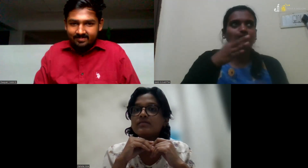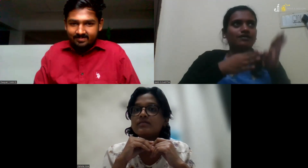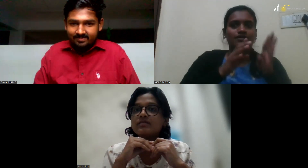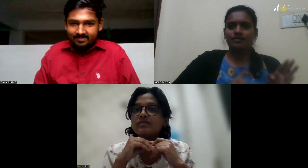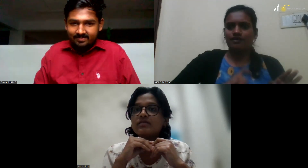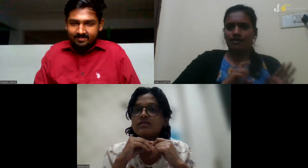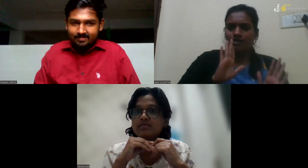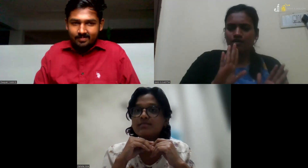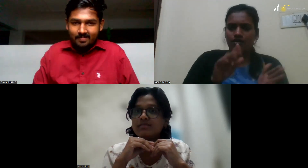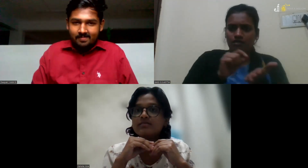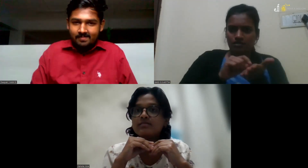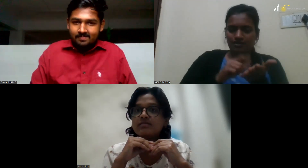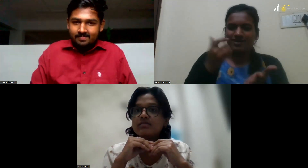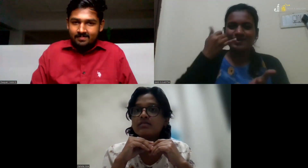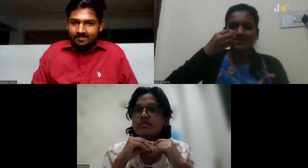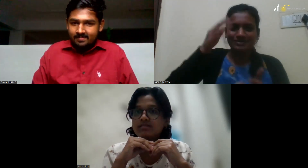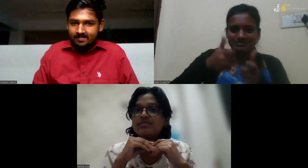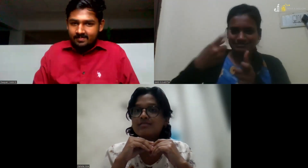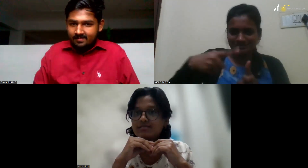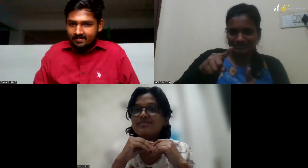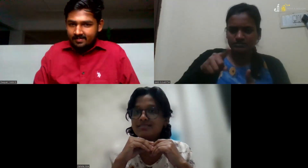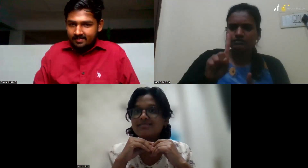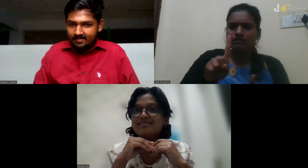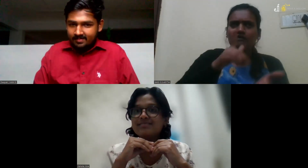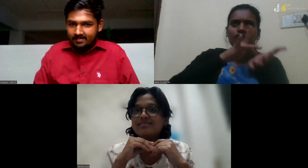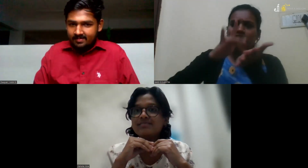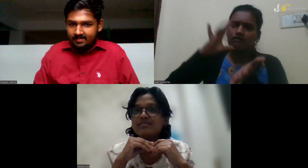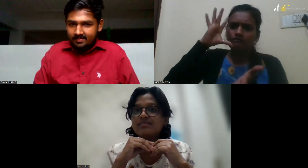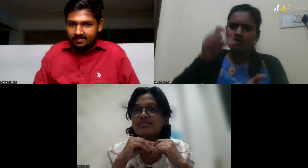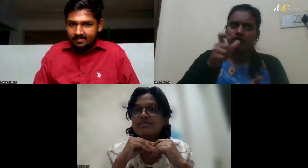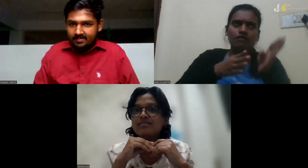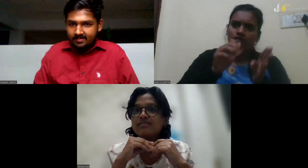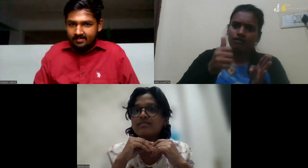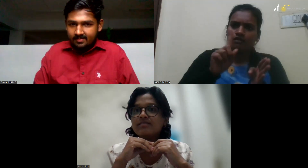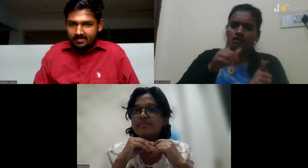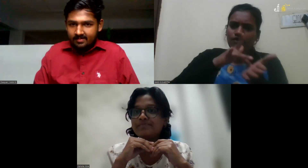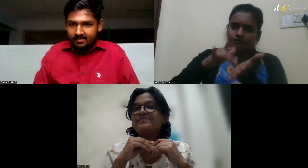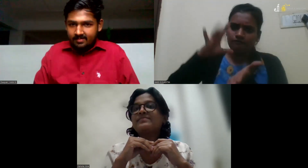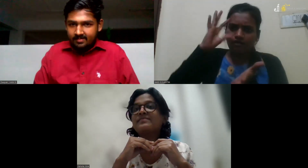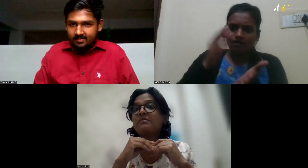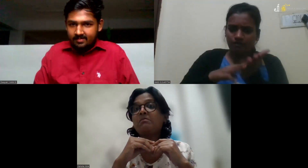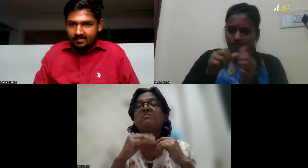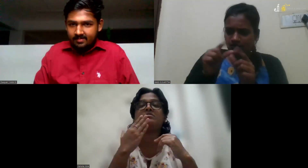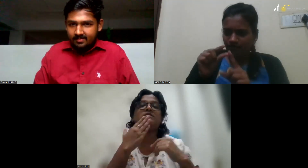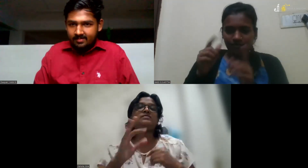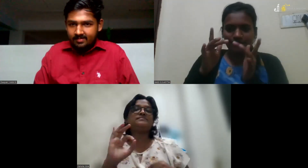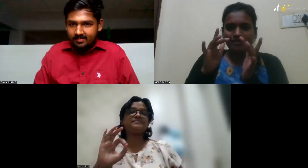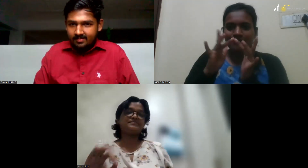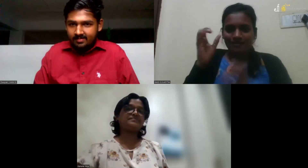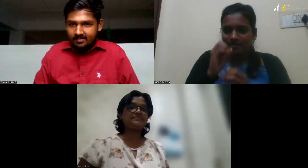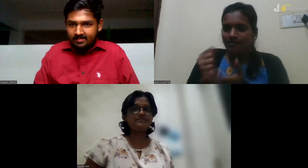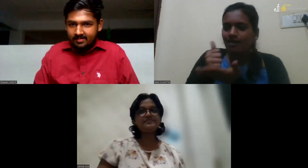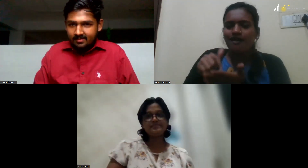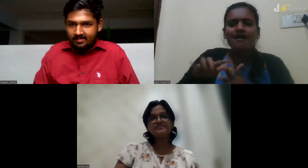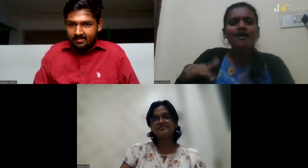So, how old are you when you felt confident and earlier you don't have the smartphones? How could you remember the